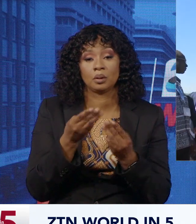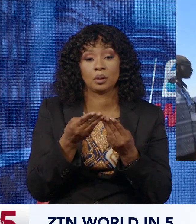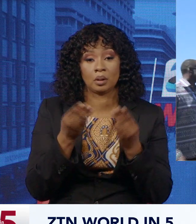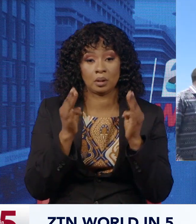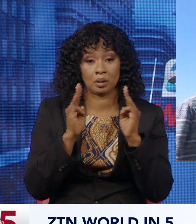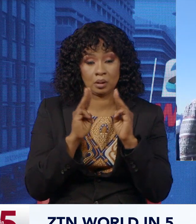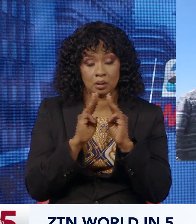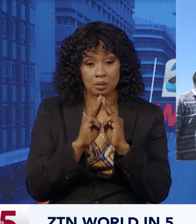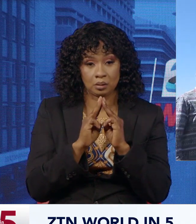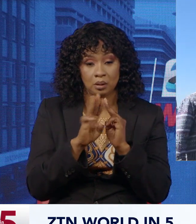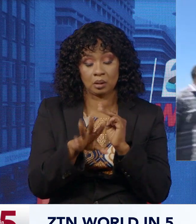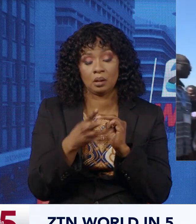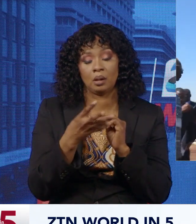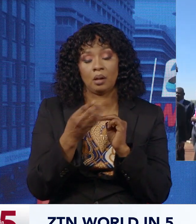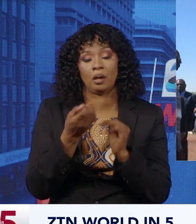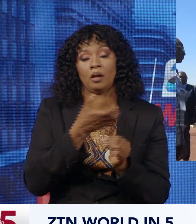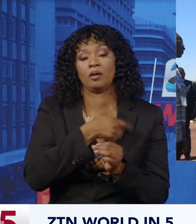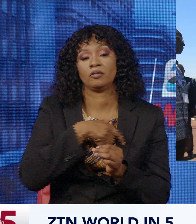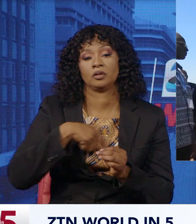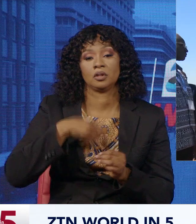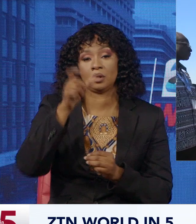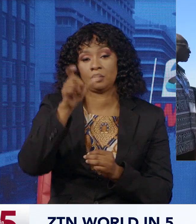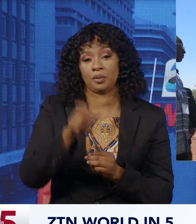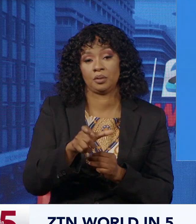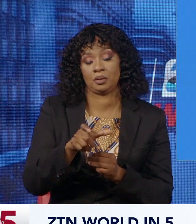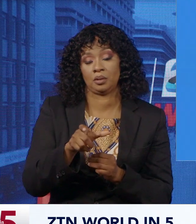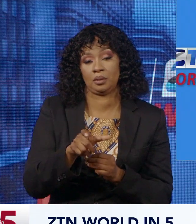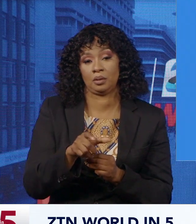taking over as chairperson of the regional bloc.